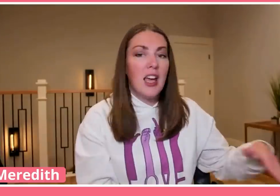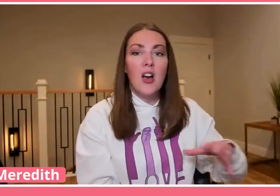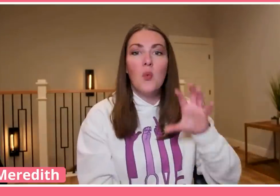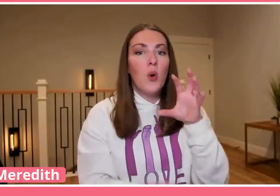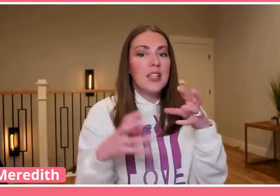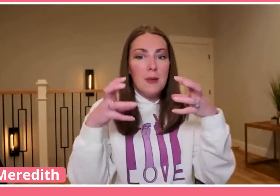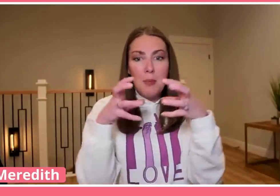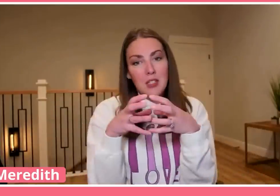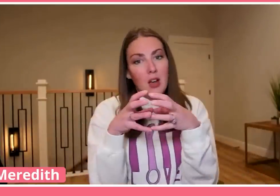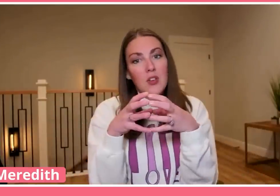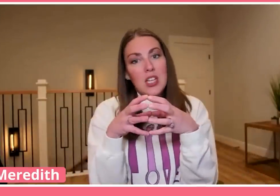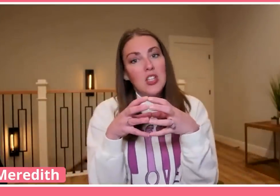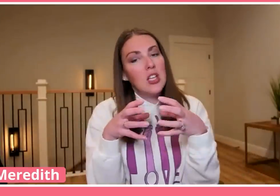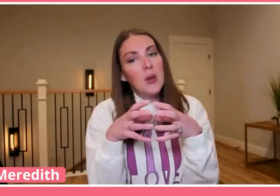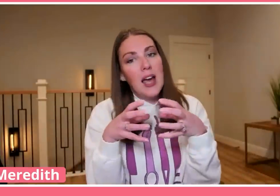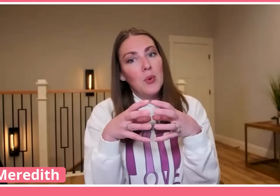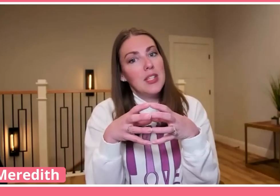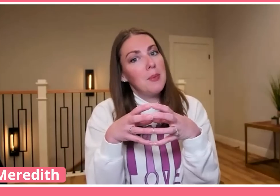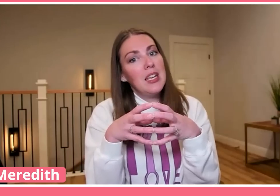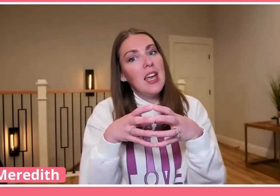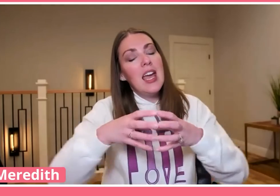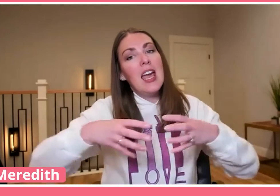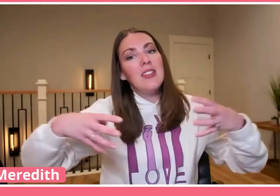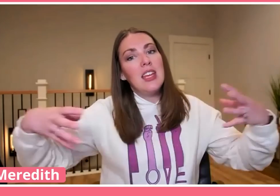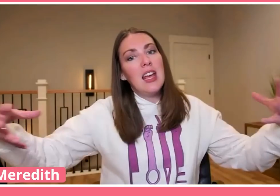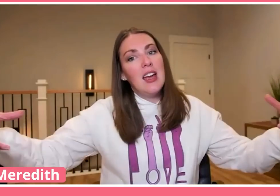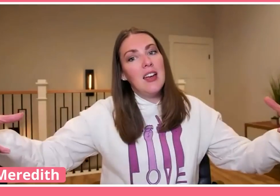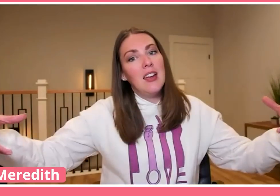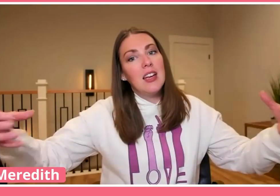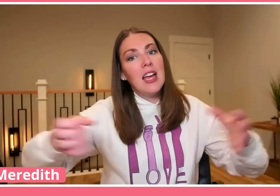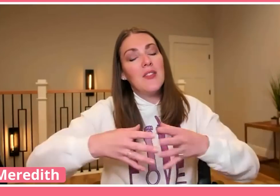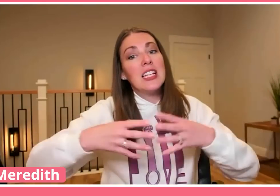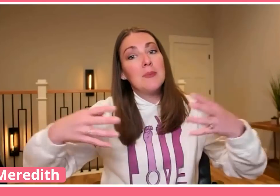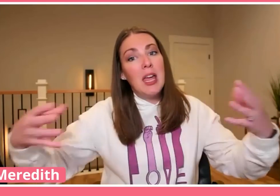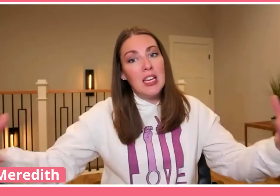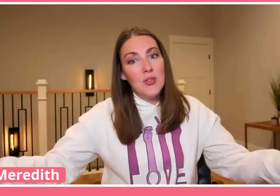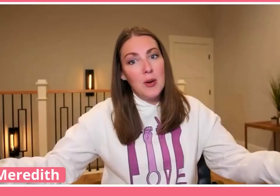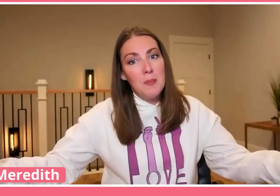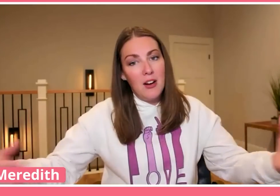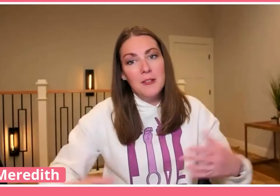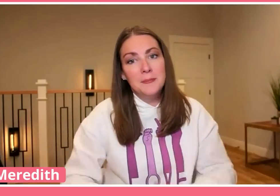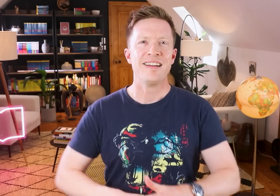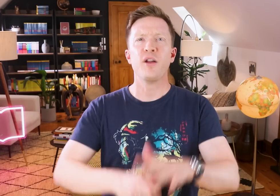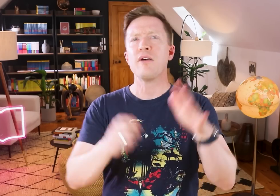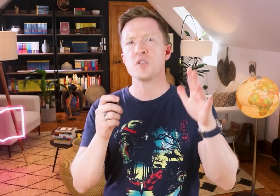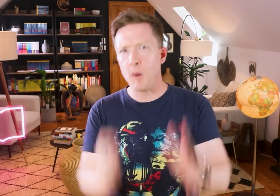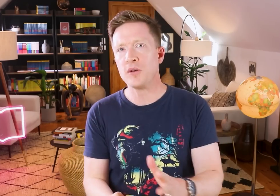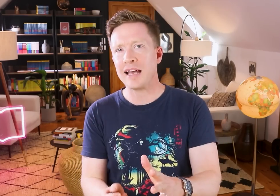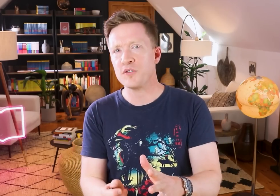So what is the basic conversation that you would have with somebody? And then kind of expand from there. Now, you know how spoken languages